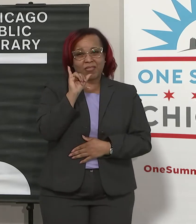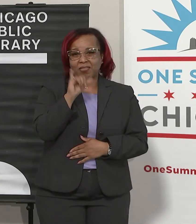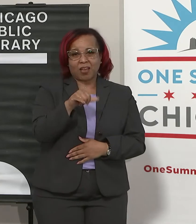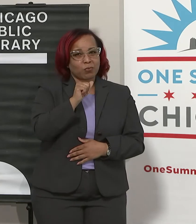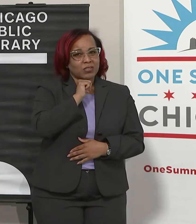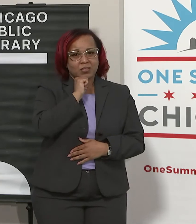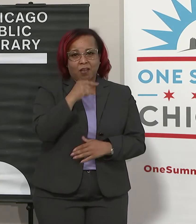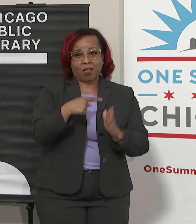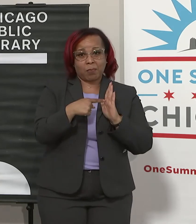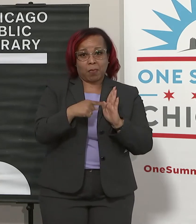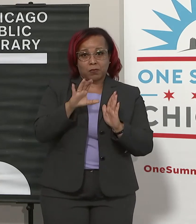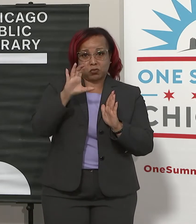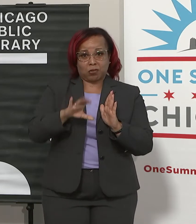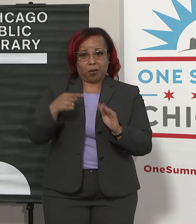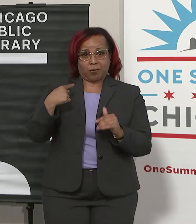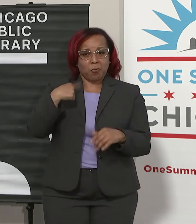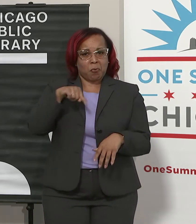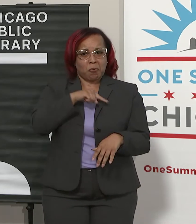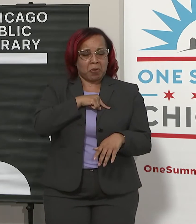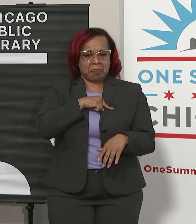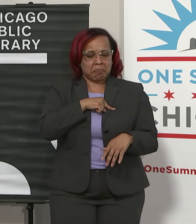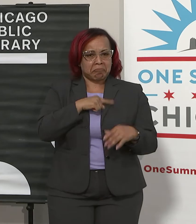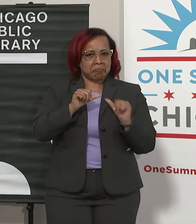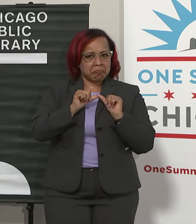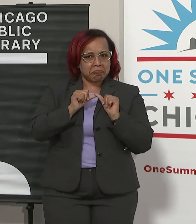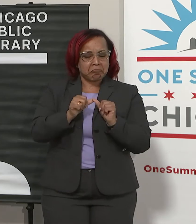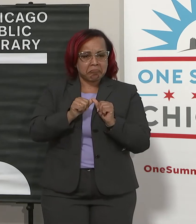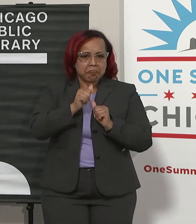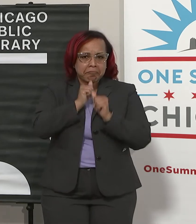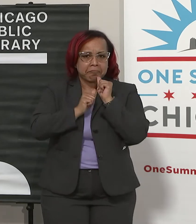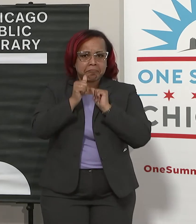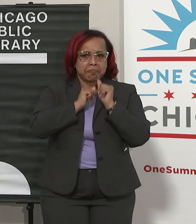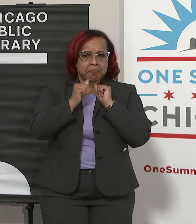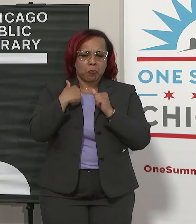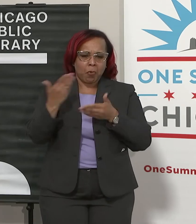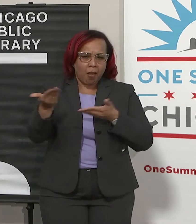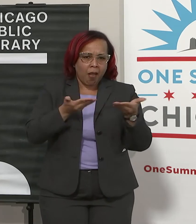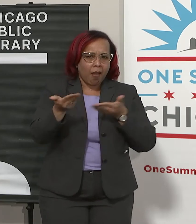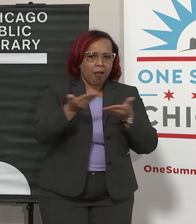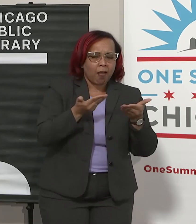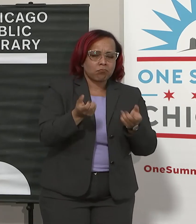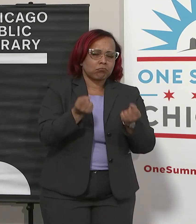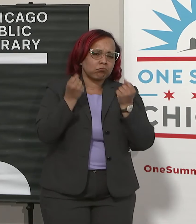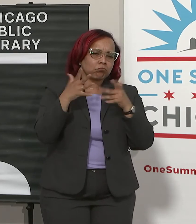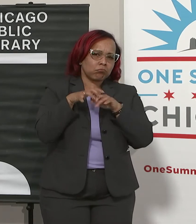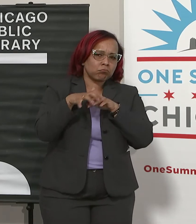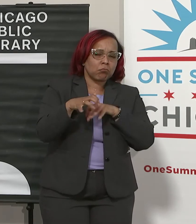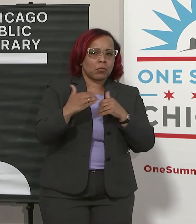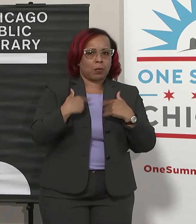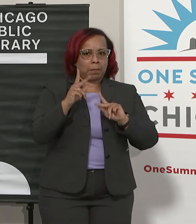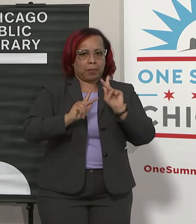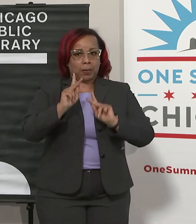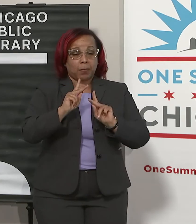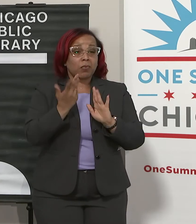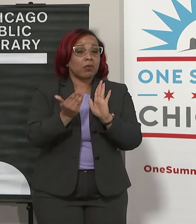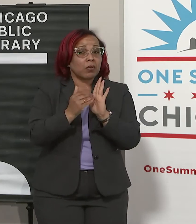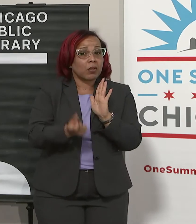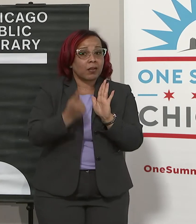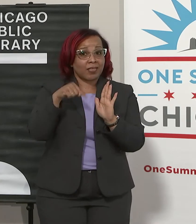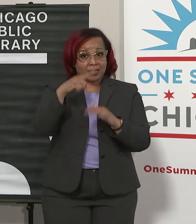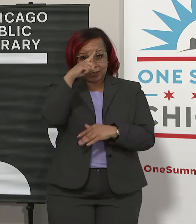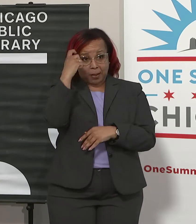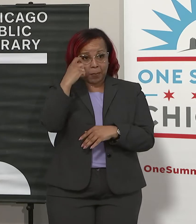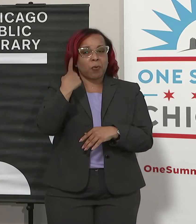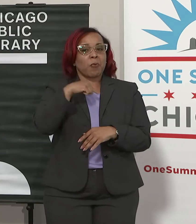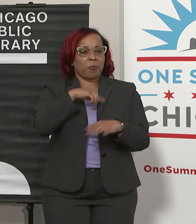the model of Chicago. We still persevered and hired thousands of young people. And again, this summer,